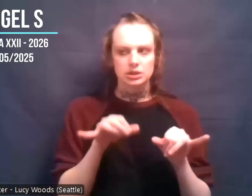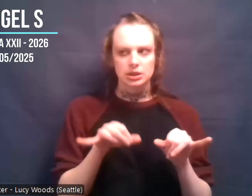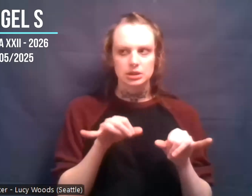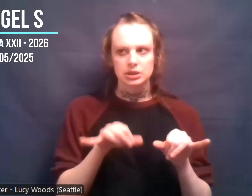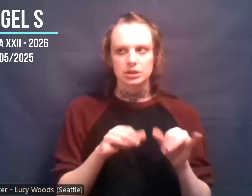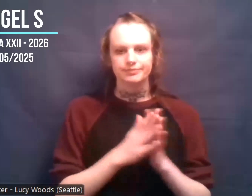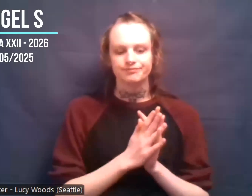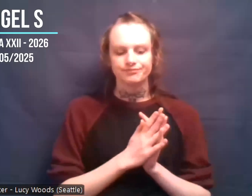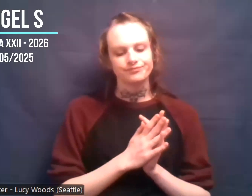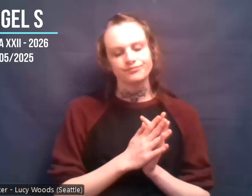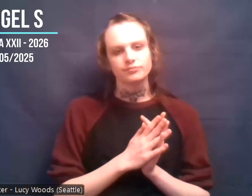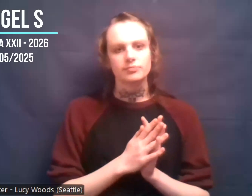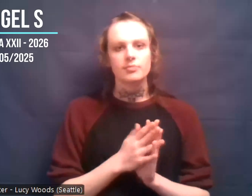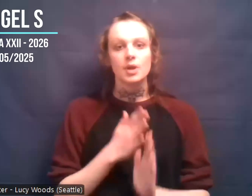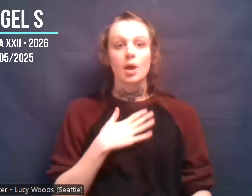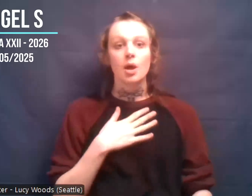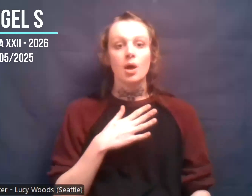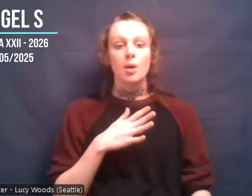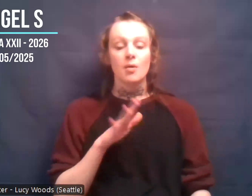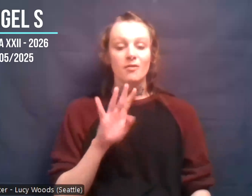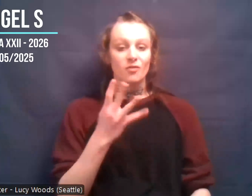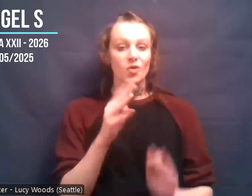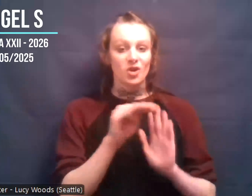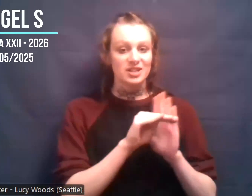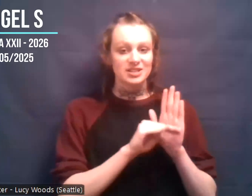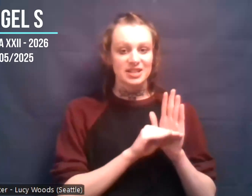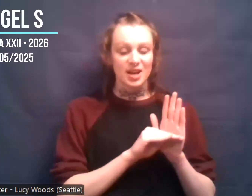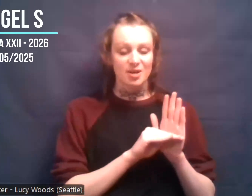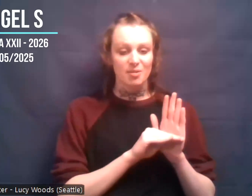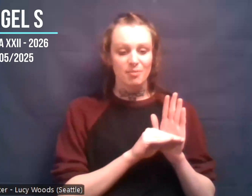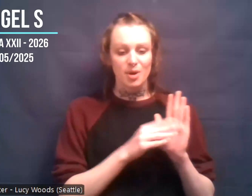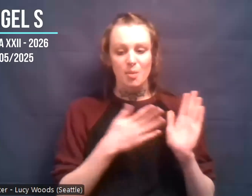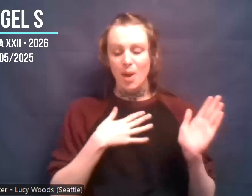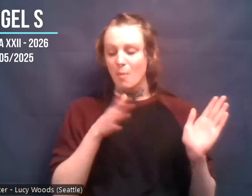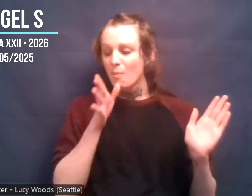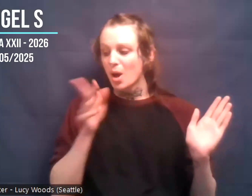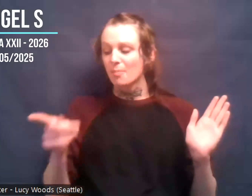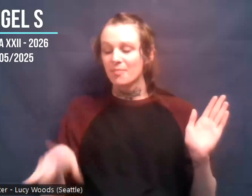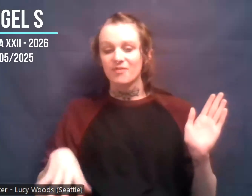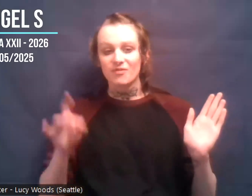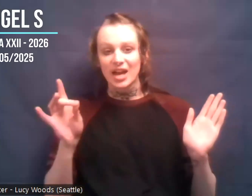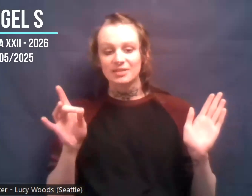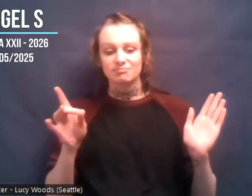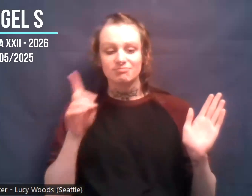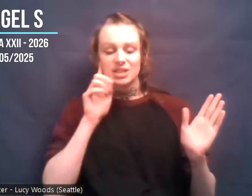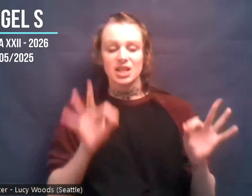and my mom found my fourth step, and she decided to read it because why not?